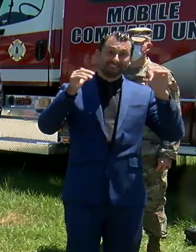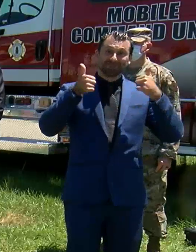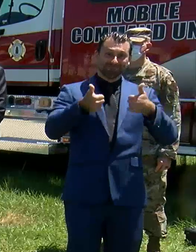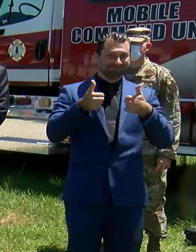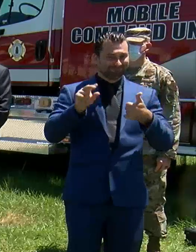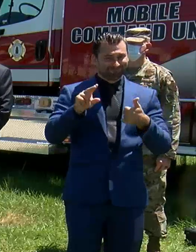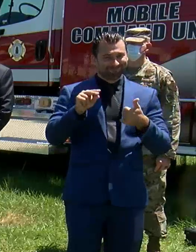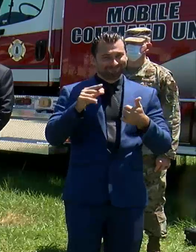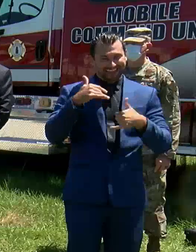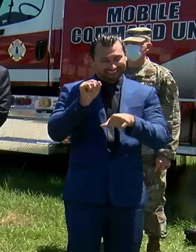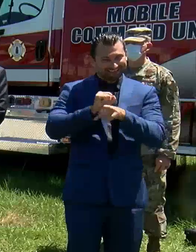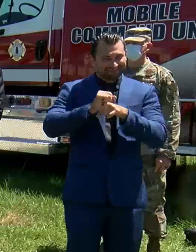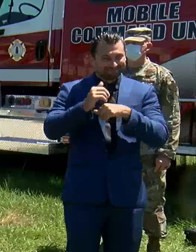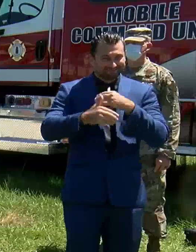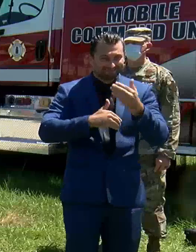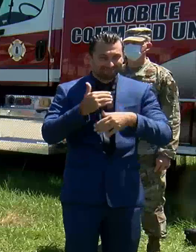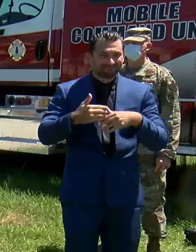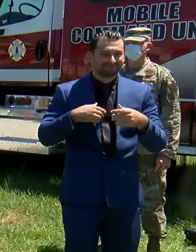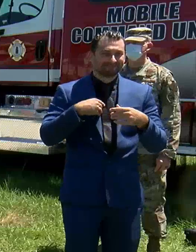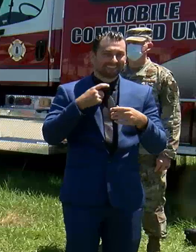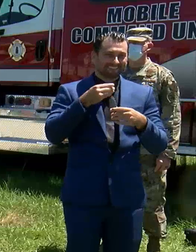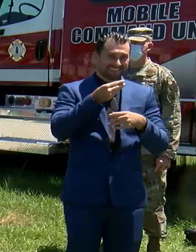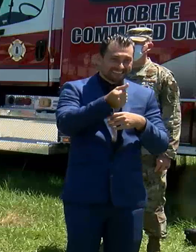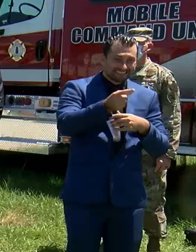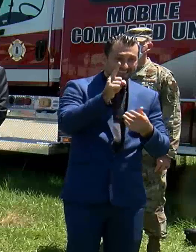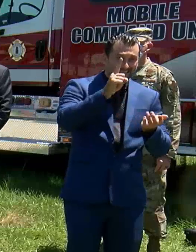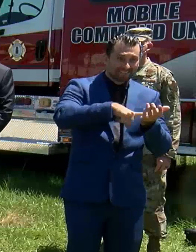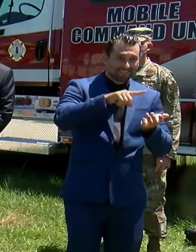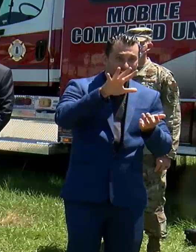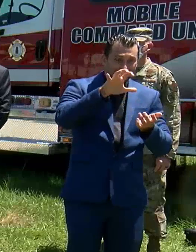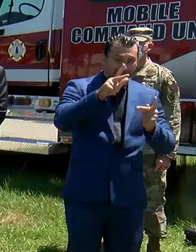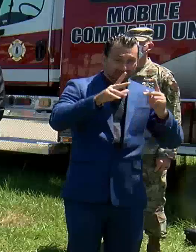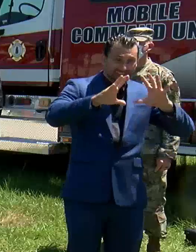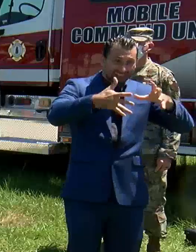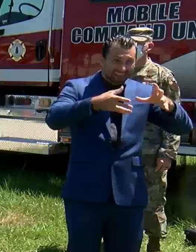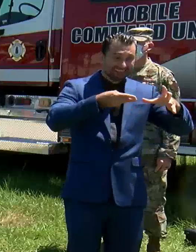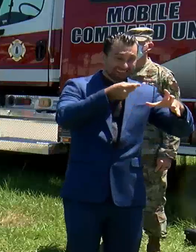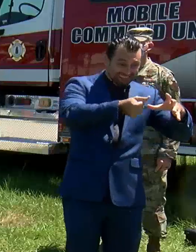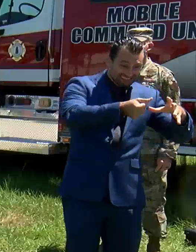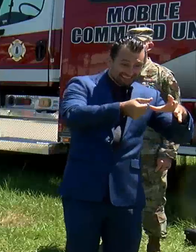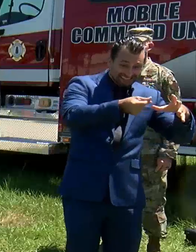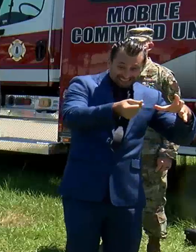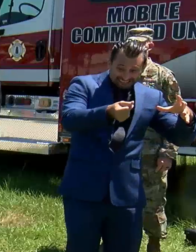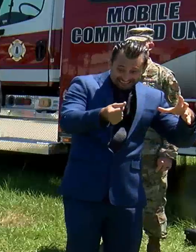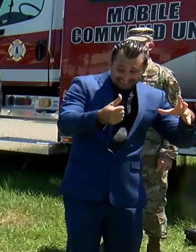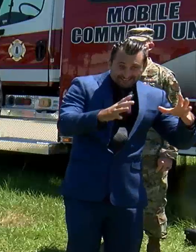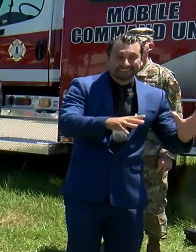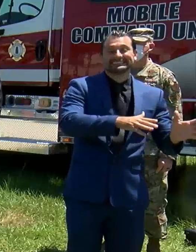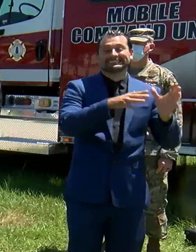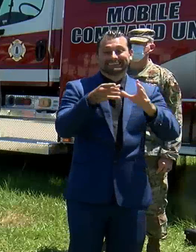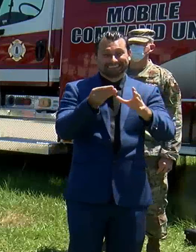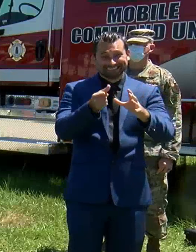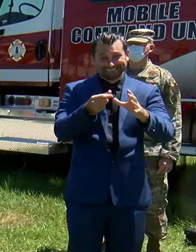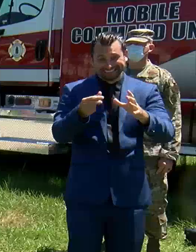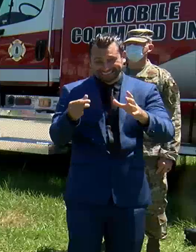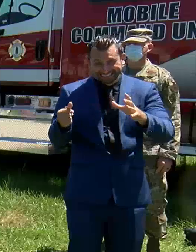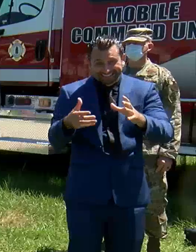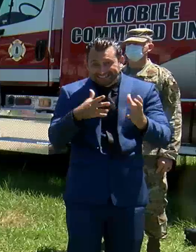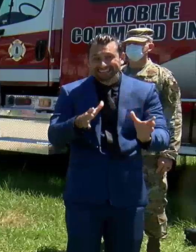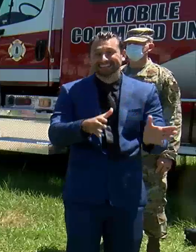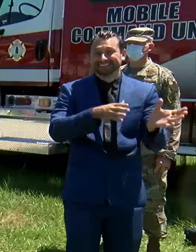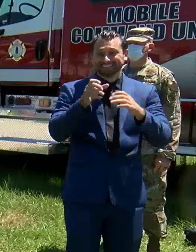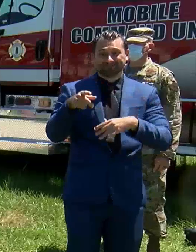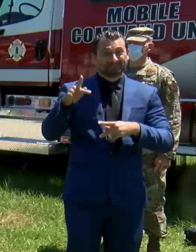like 1,500 people at a time a day, that's not going to cut it when you have this many people. We also, I mentioned yesterday